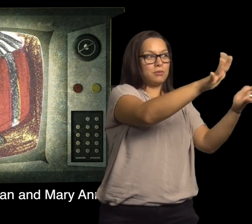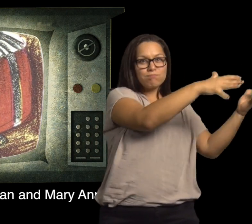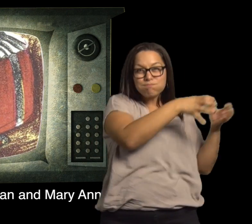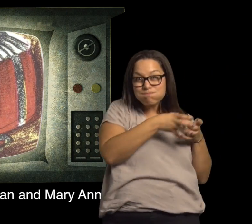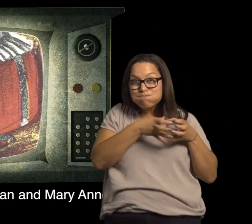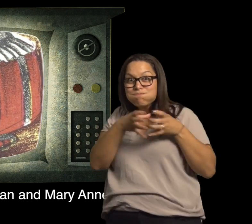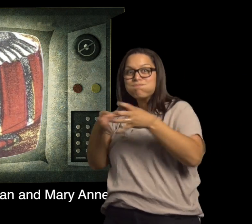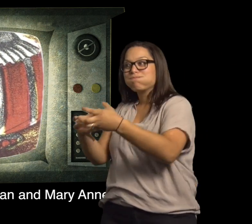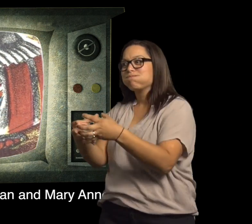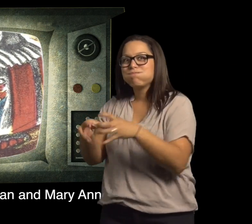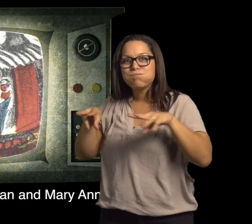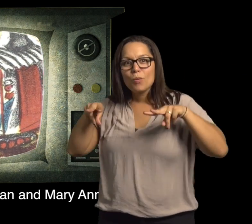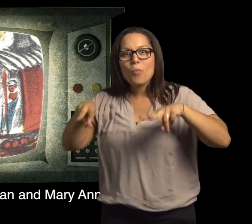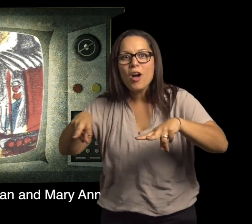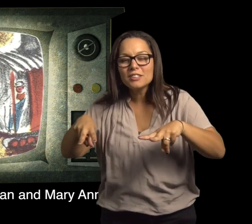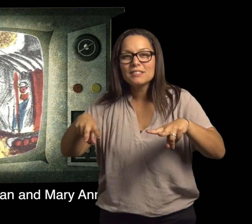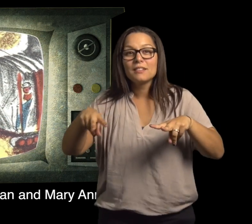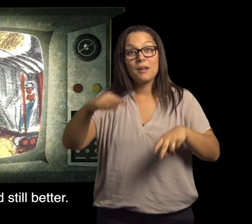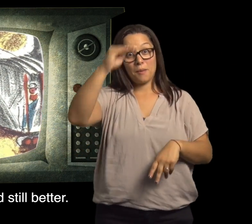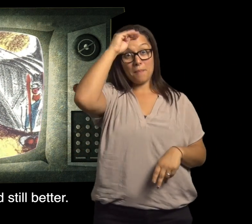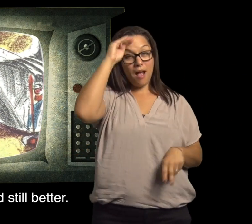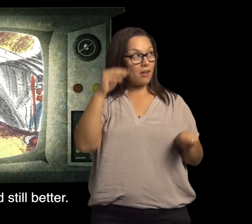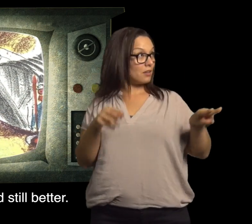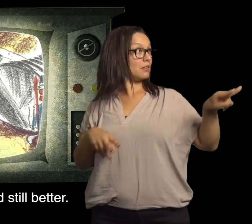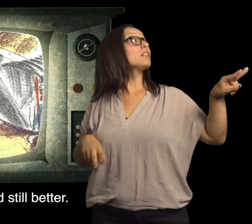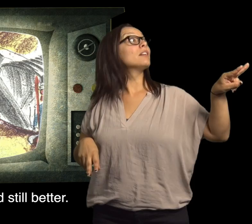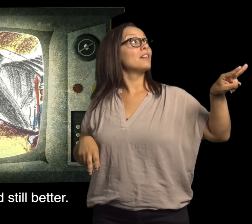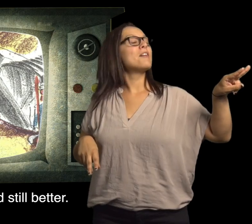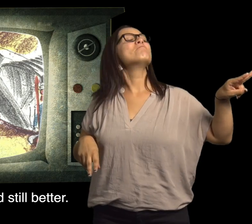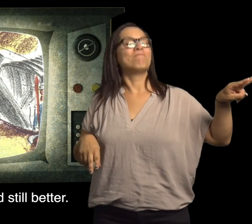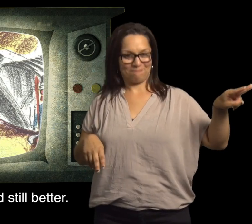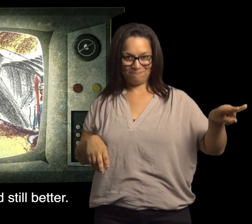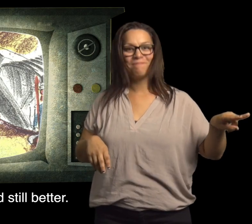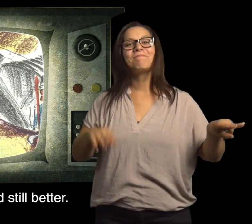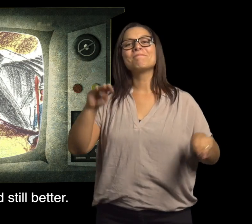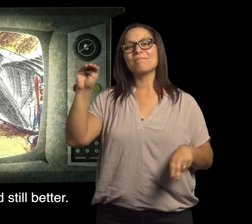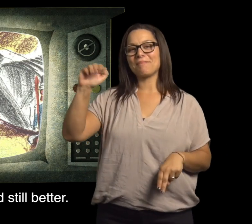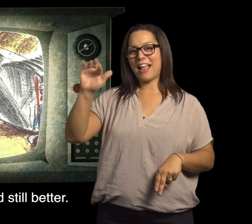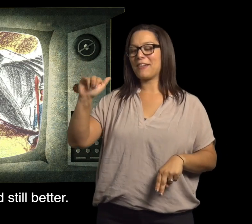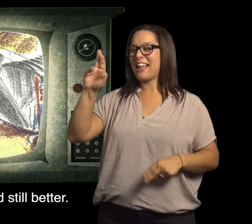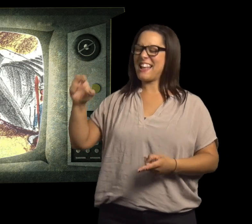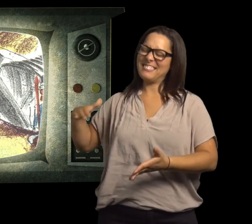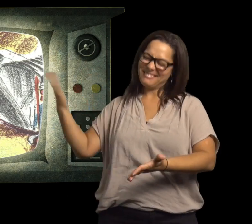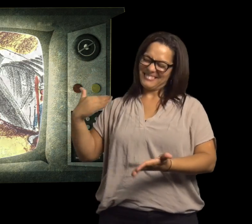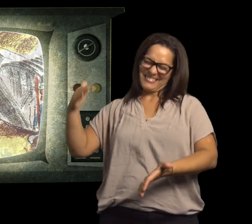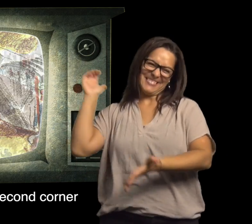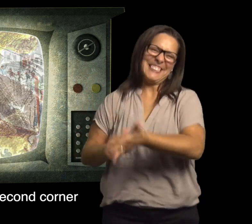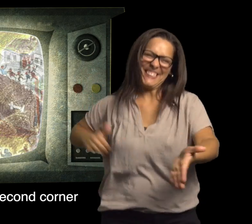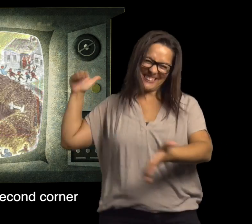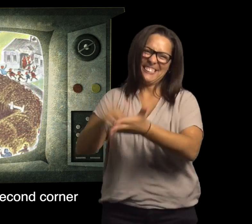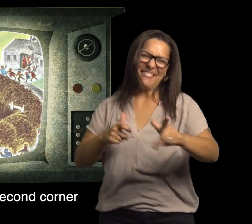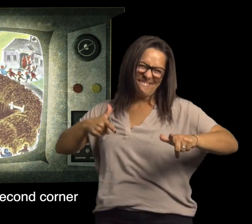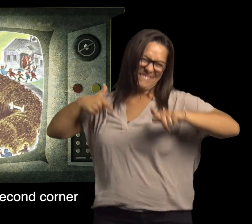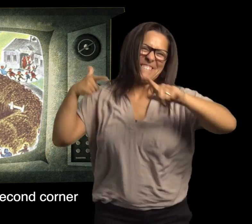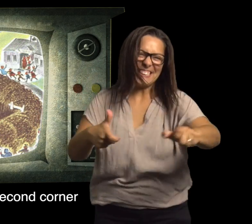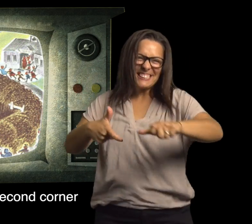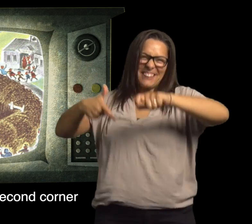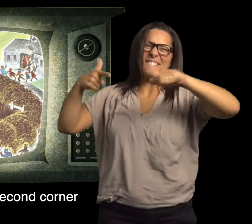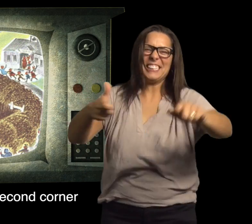That made Mike Mulligan and Mary Ann dig still faster and still better. They finished the second corner